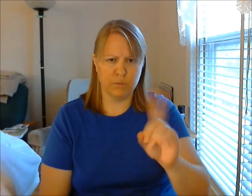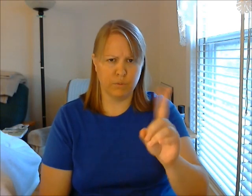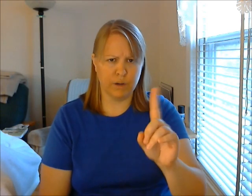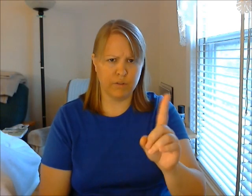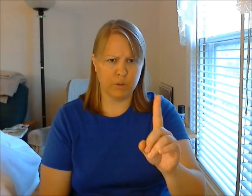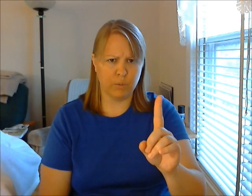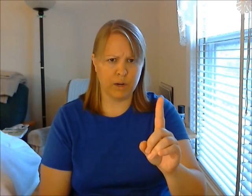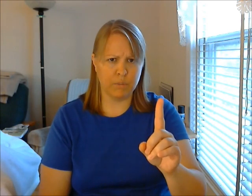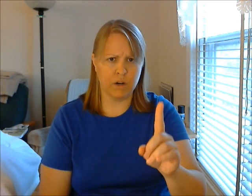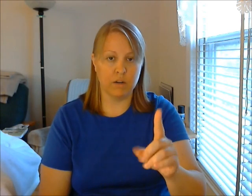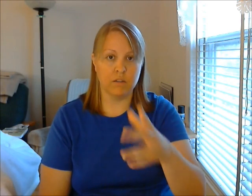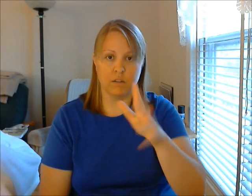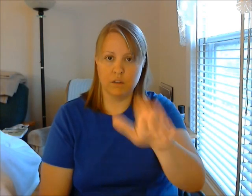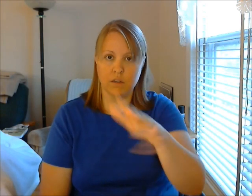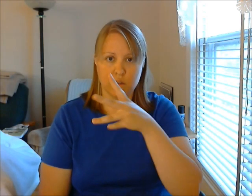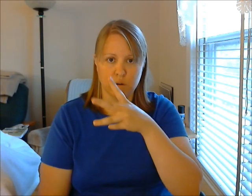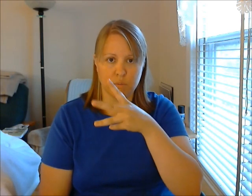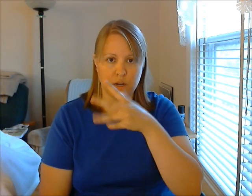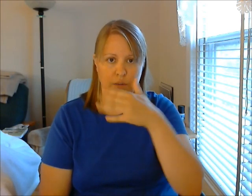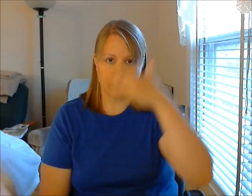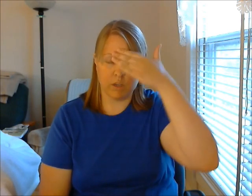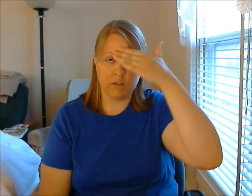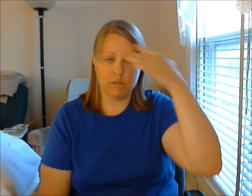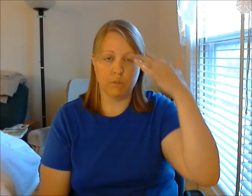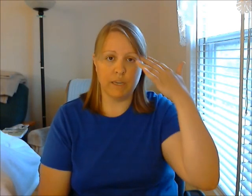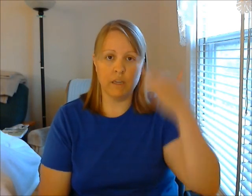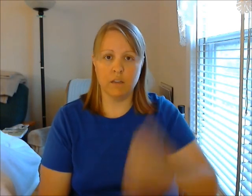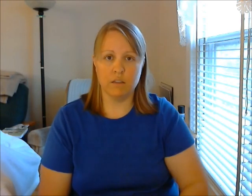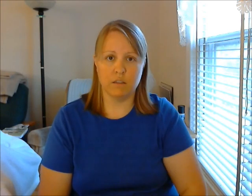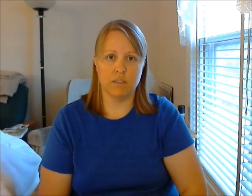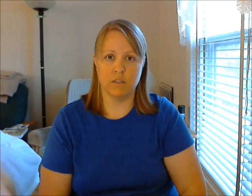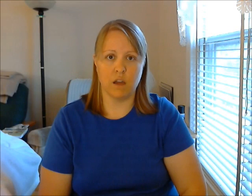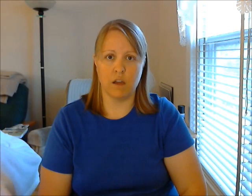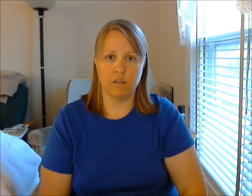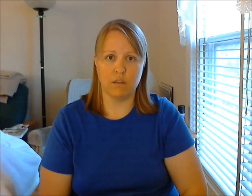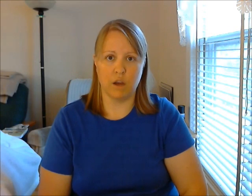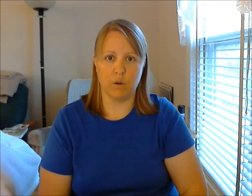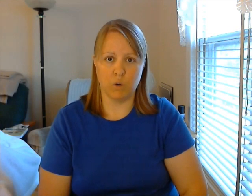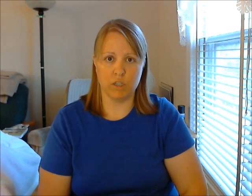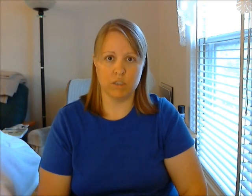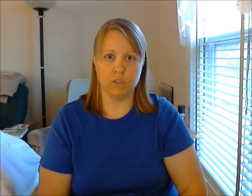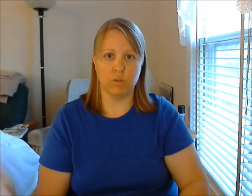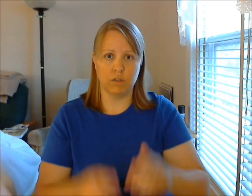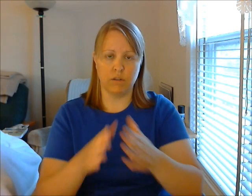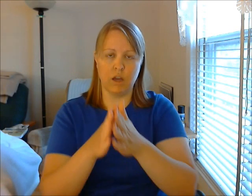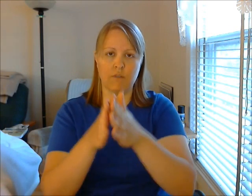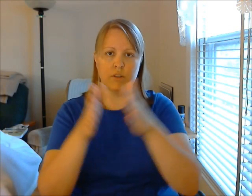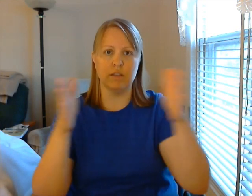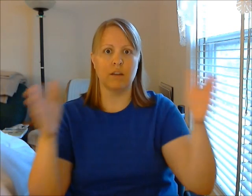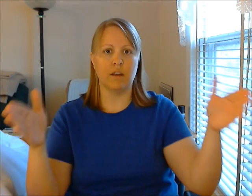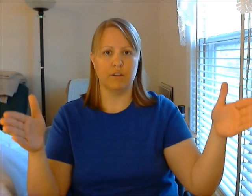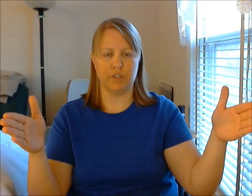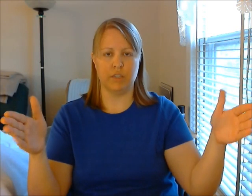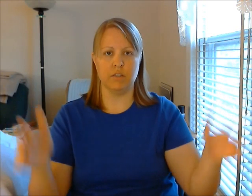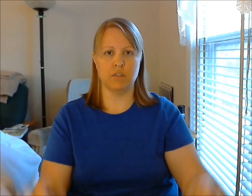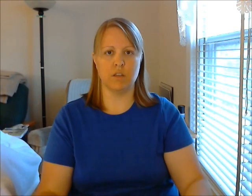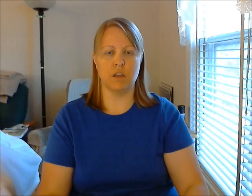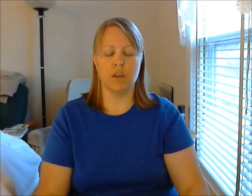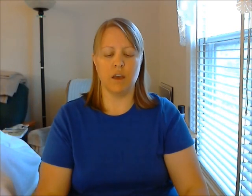where for the where part, and then your mom, I went blank. That's not how it works. You want to cover the entire sentence. And